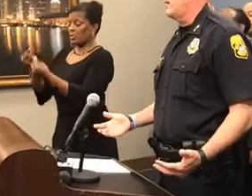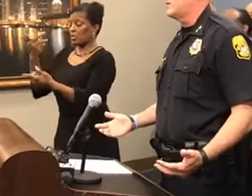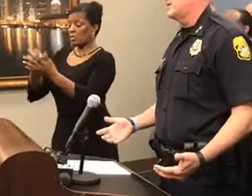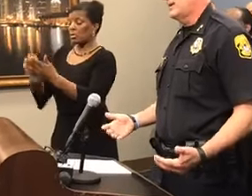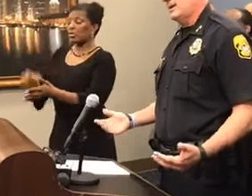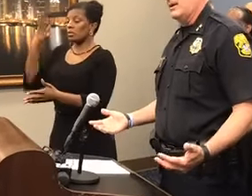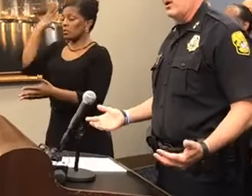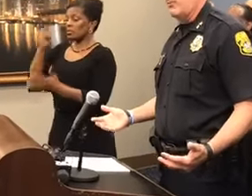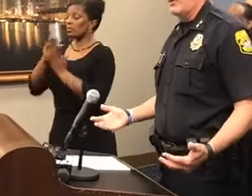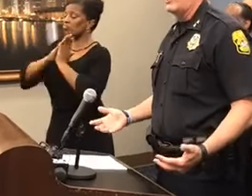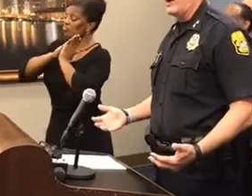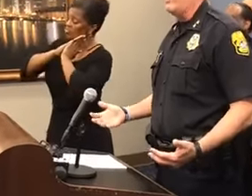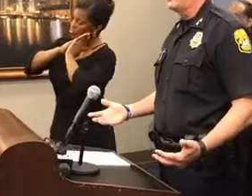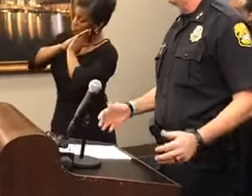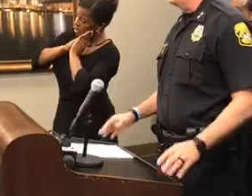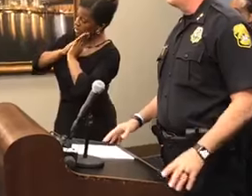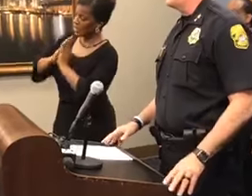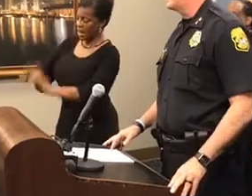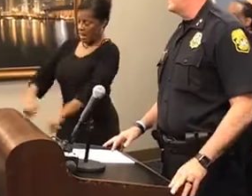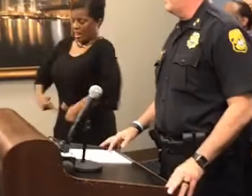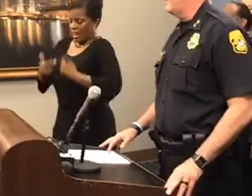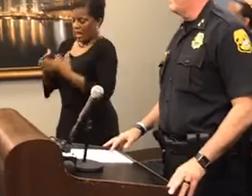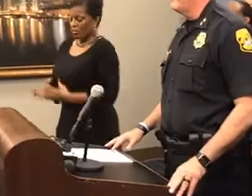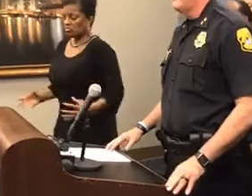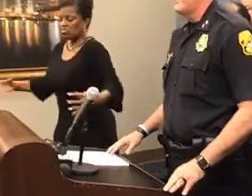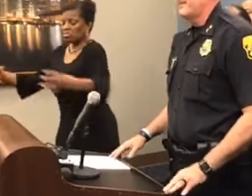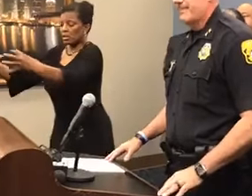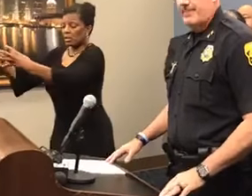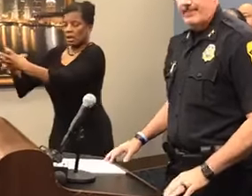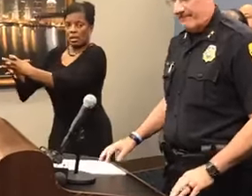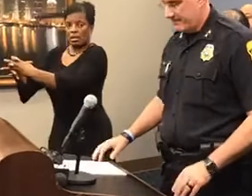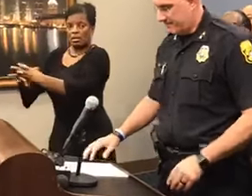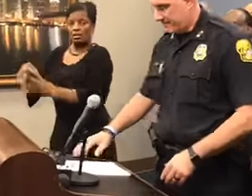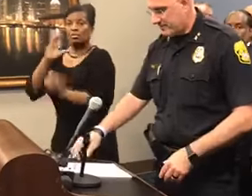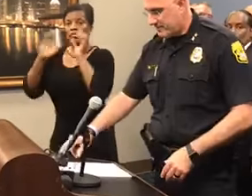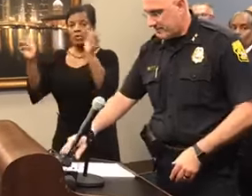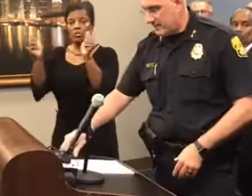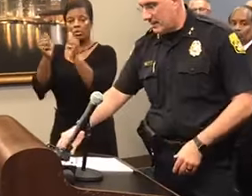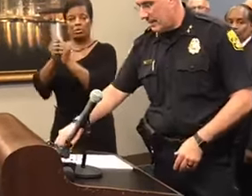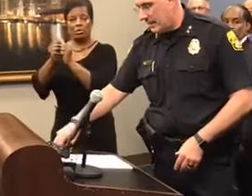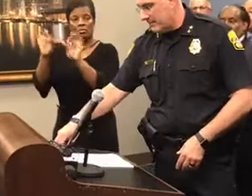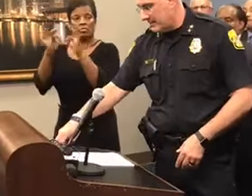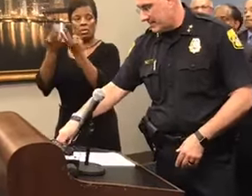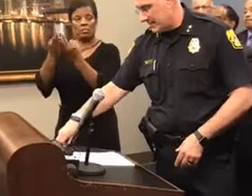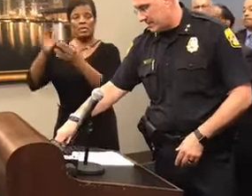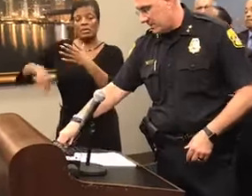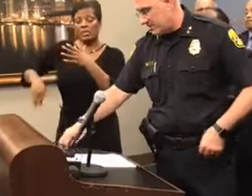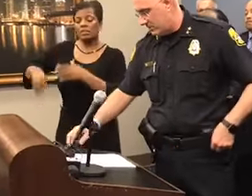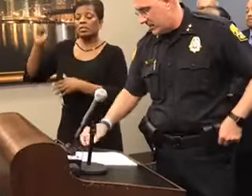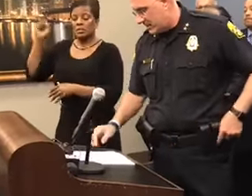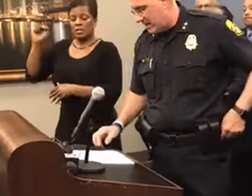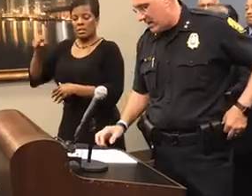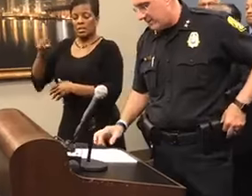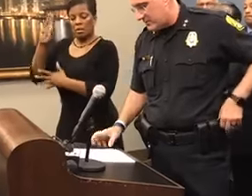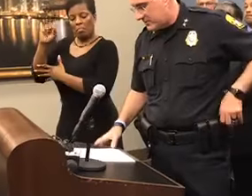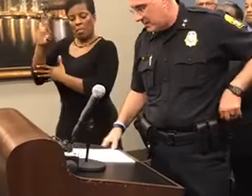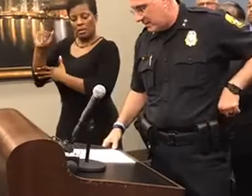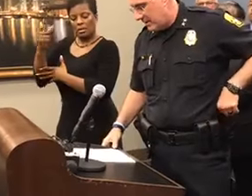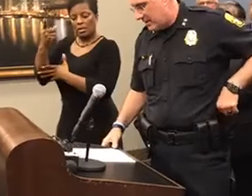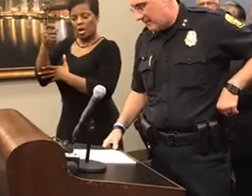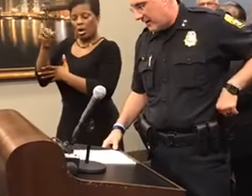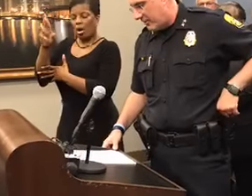some rest and hopefully try and put their lives back together. Were you able to talk to any of the families yet? Yes, I talked to Monica